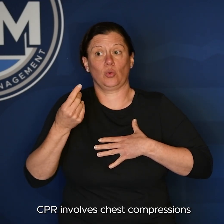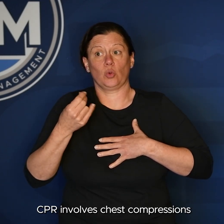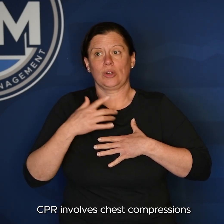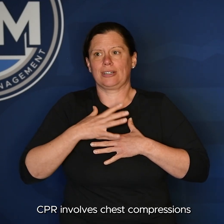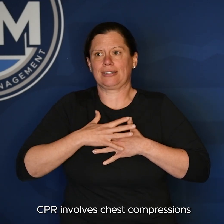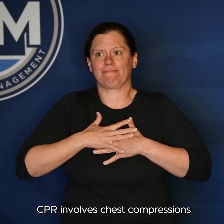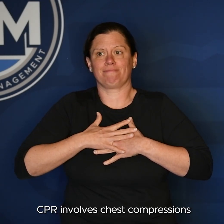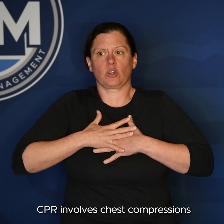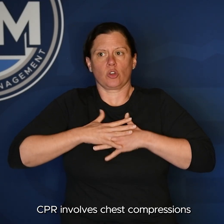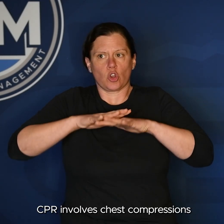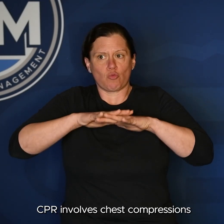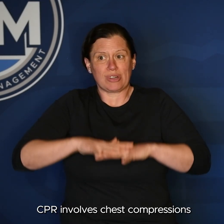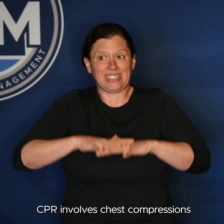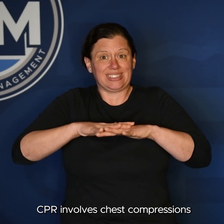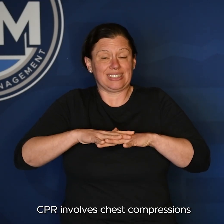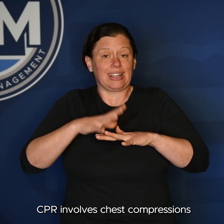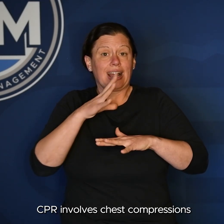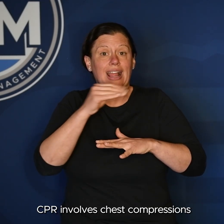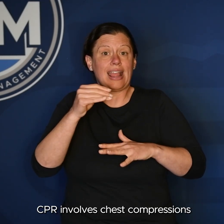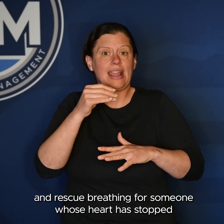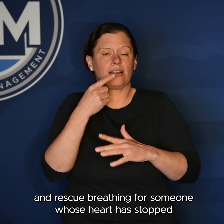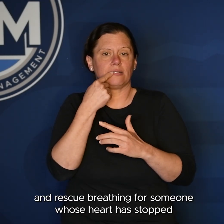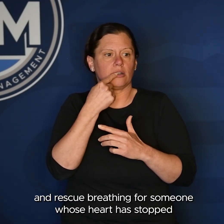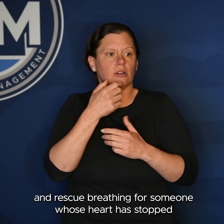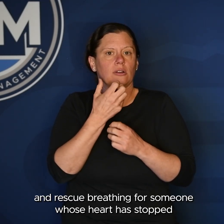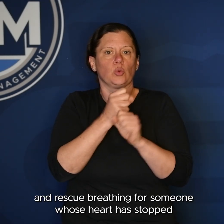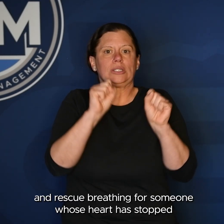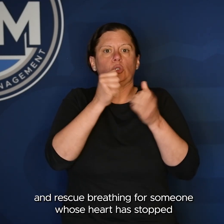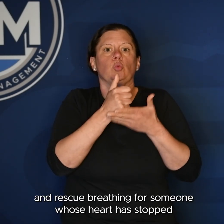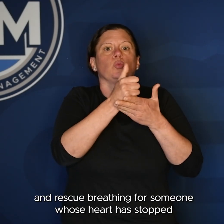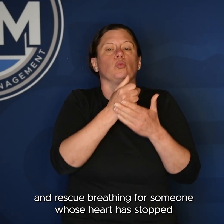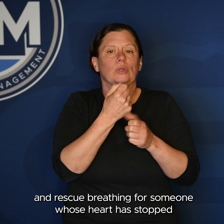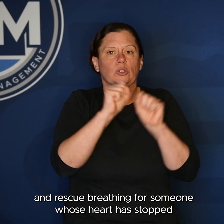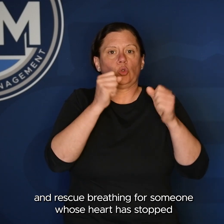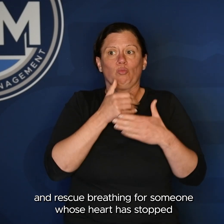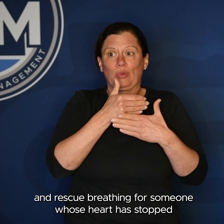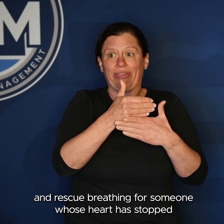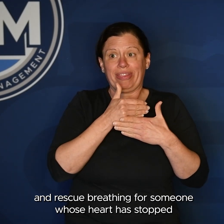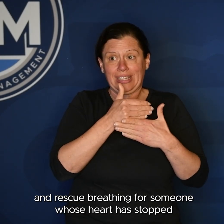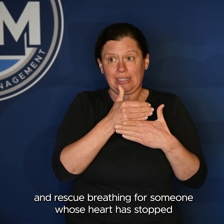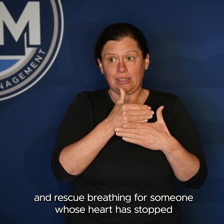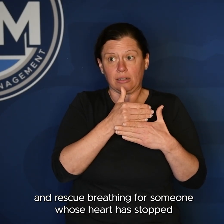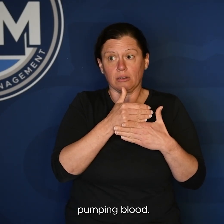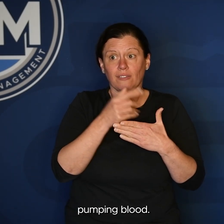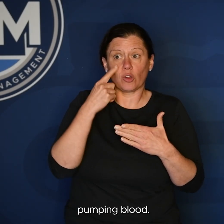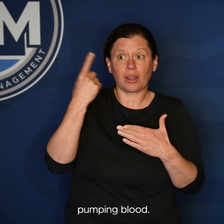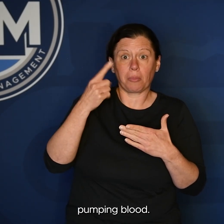CPR involves chest compressions and rescue breathing for someone whose heart has stopped pumping blood.